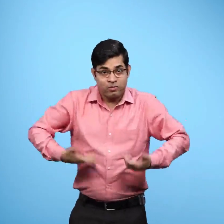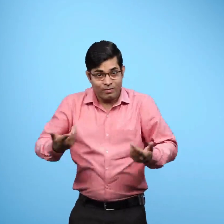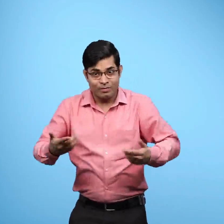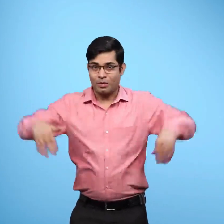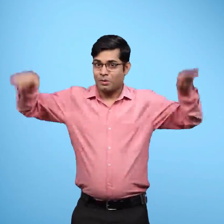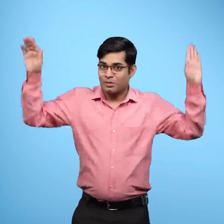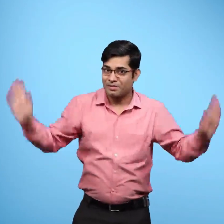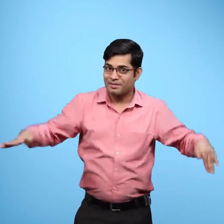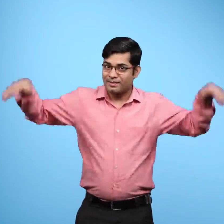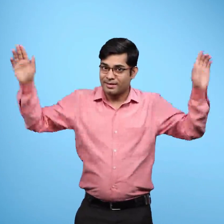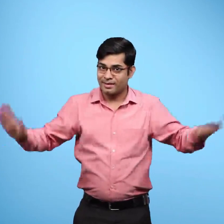monkey, bird,